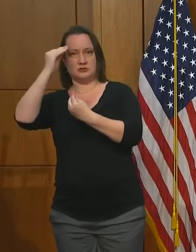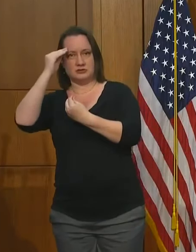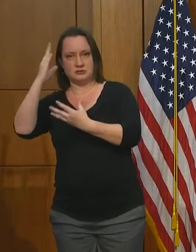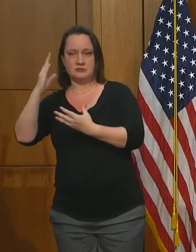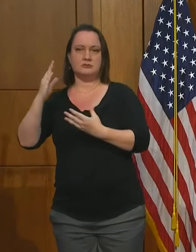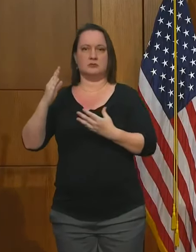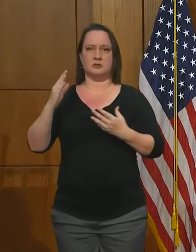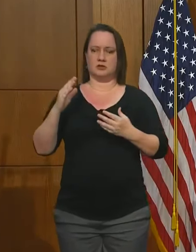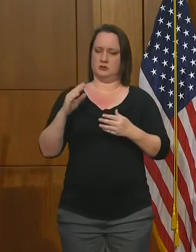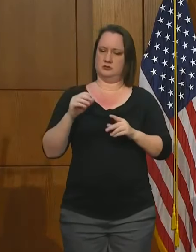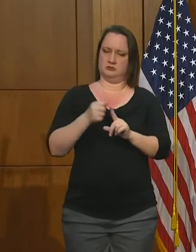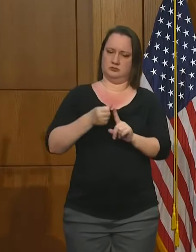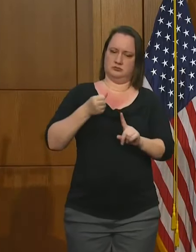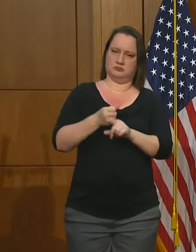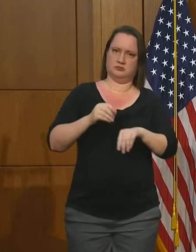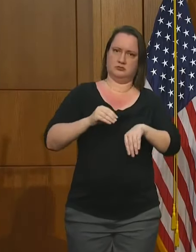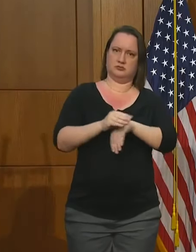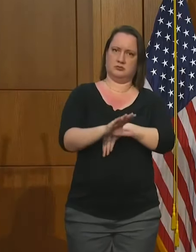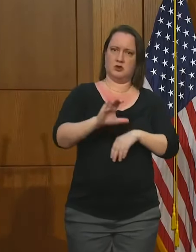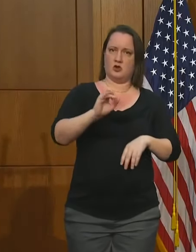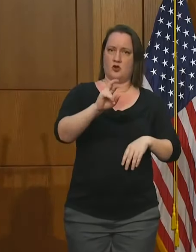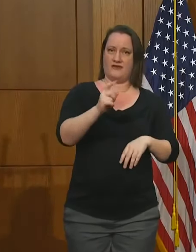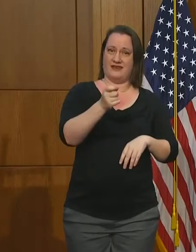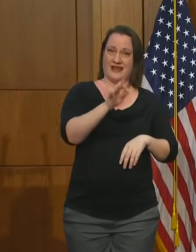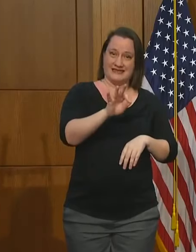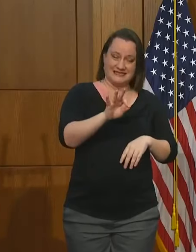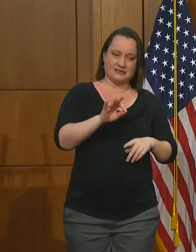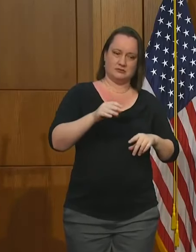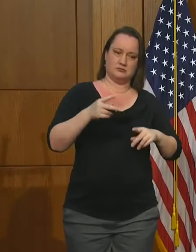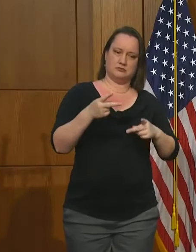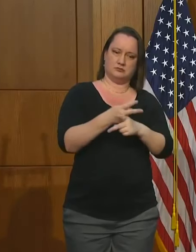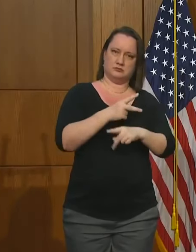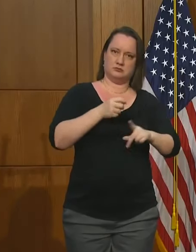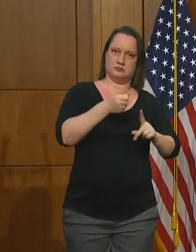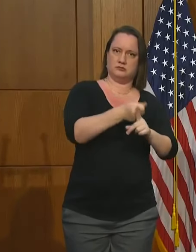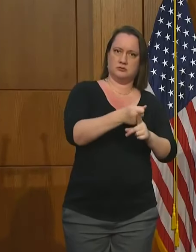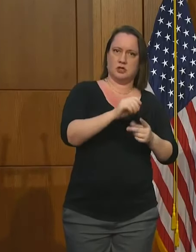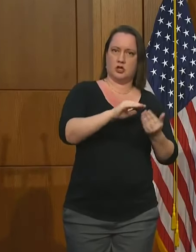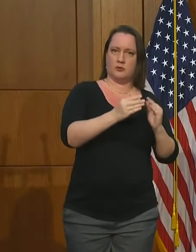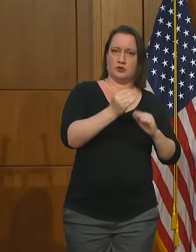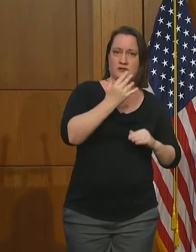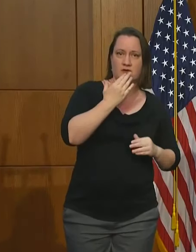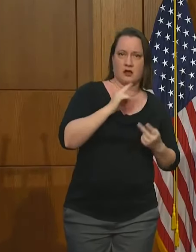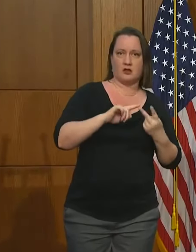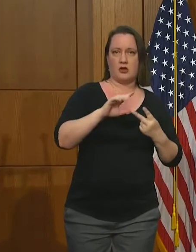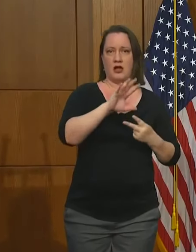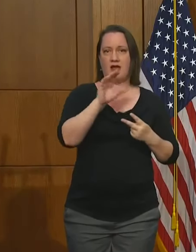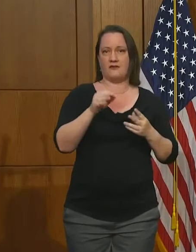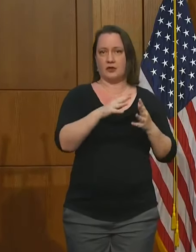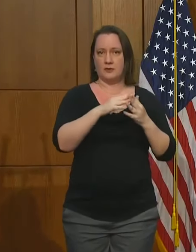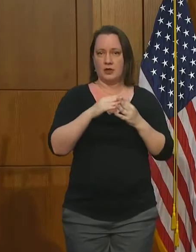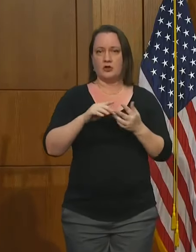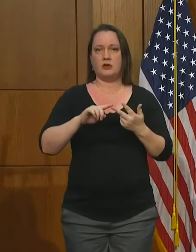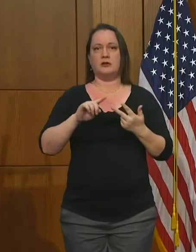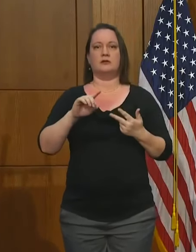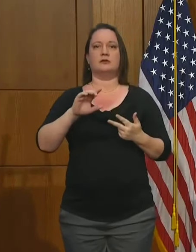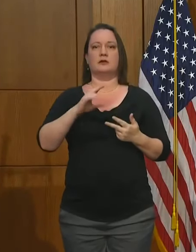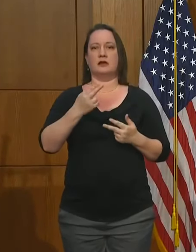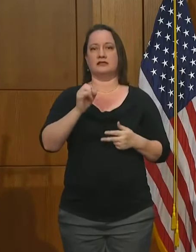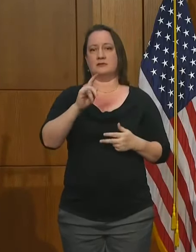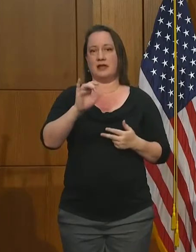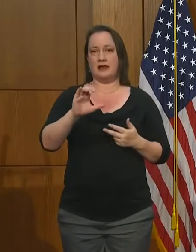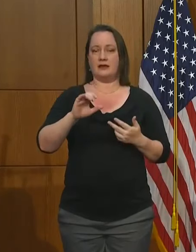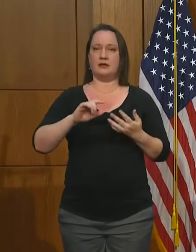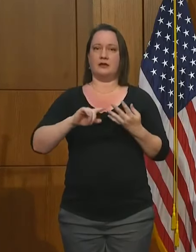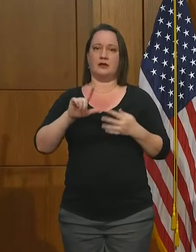a disproportionate impact on communities of color and African American, Hispanic, Latino, or